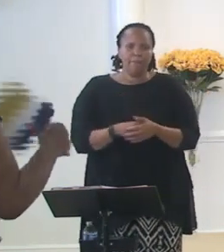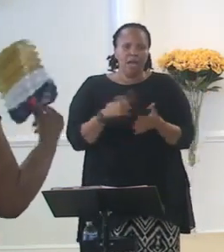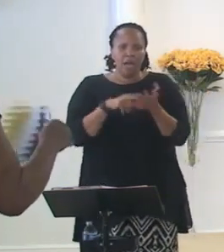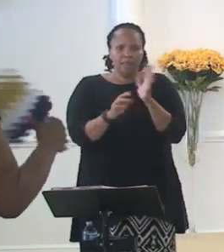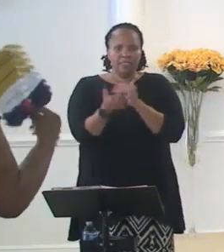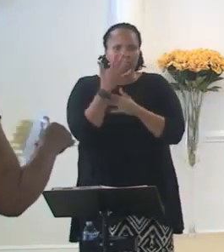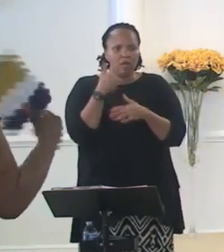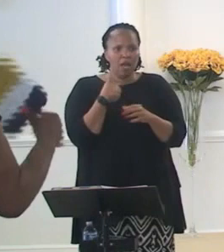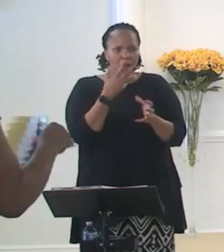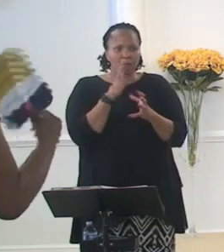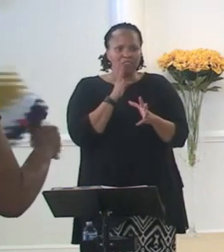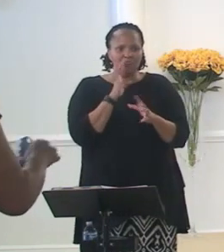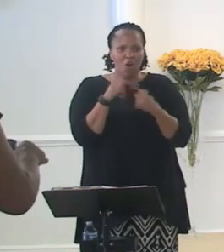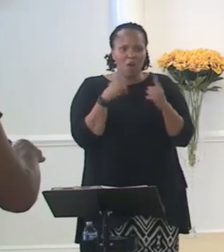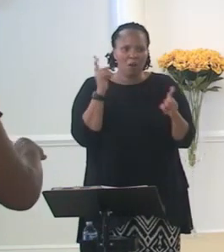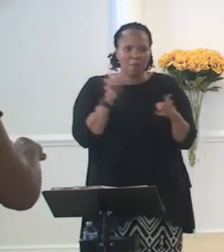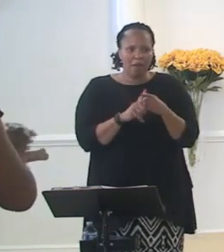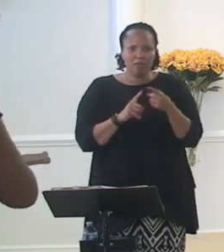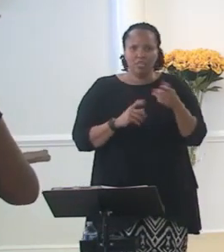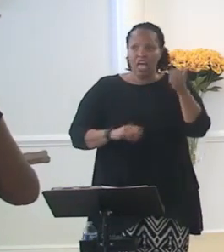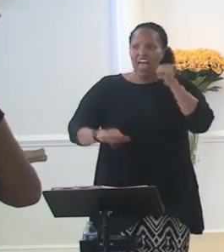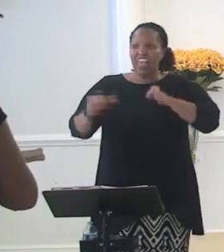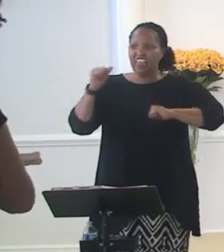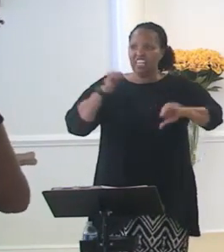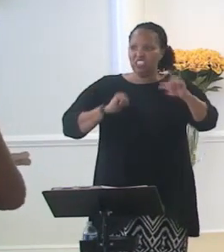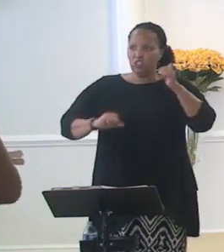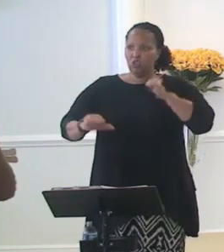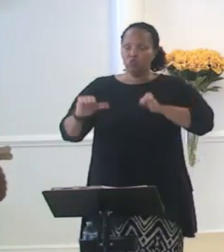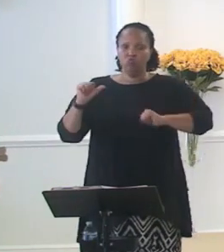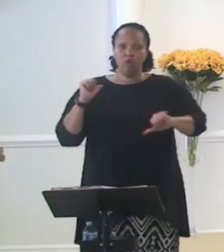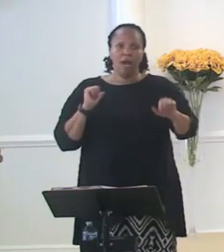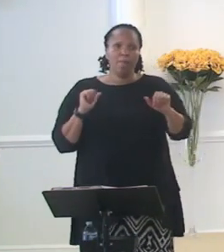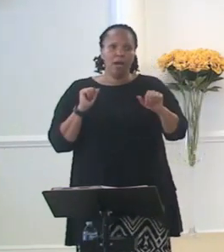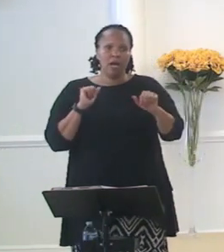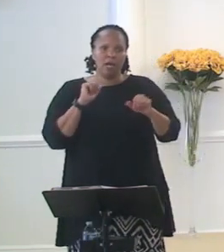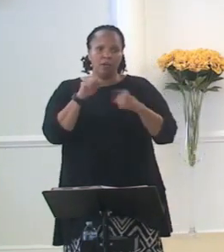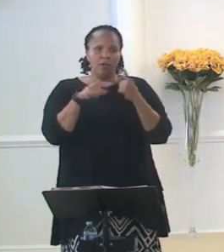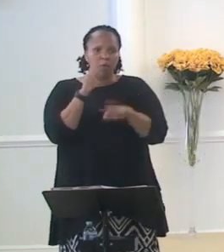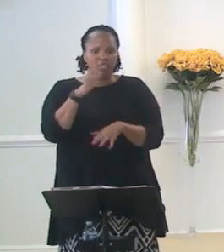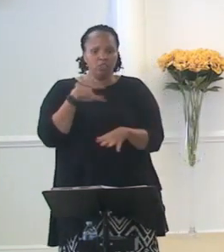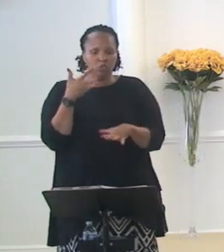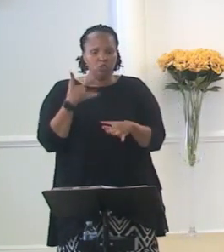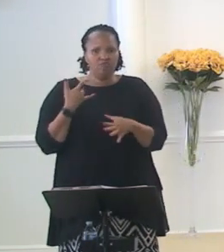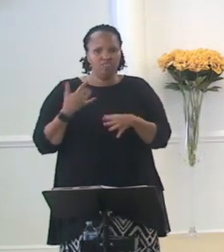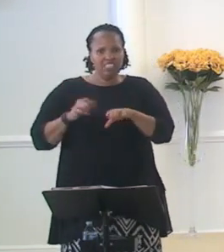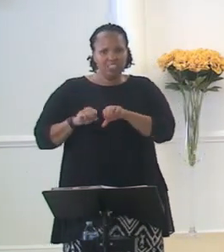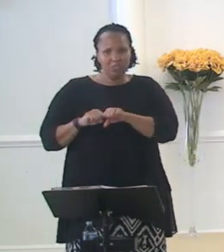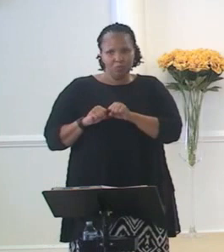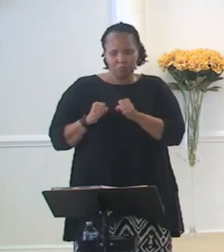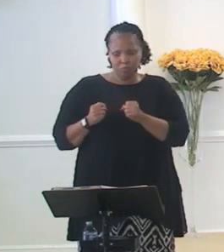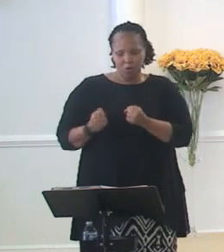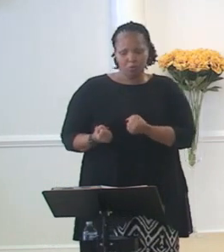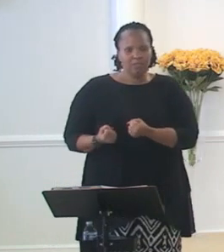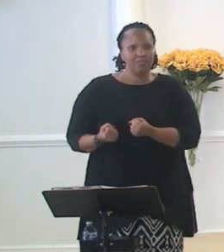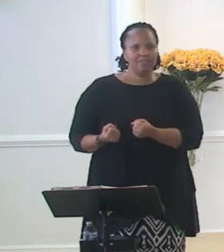want to speak on the subject, the drama of brokenness. The drama of brokenness.